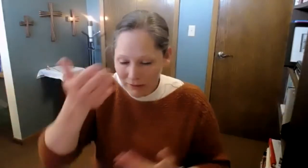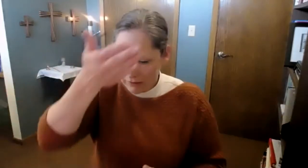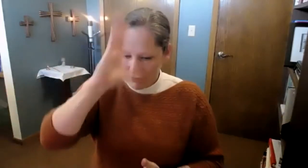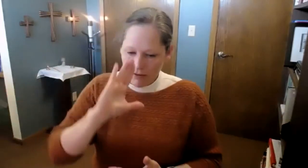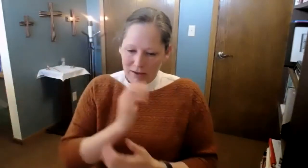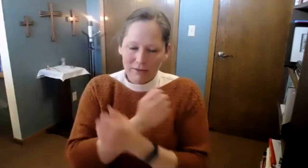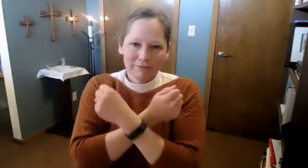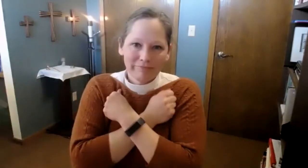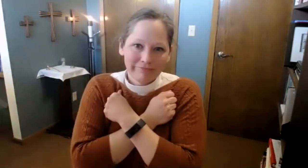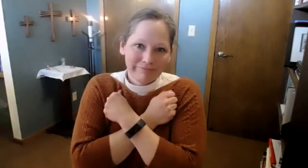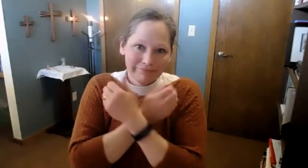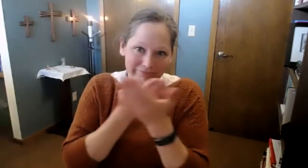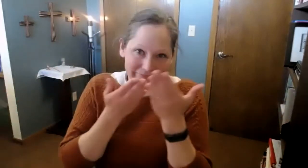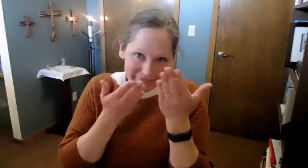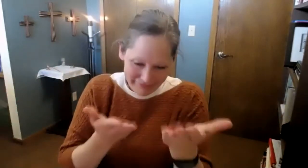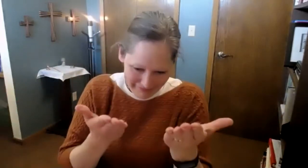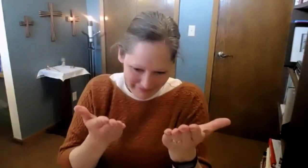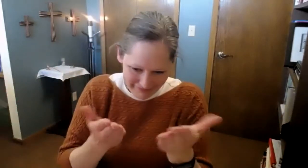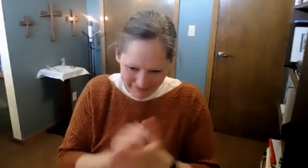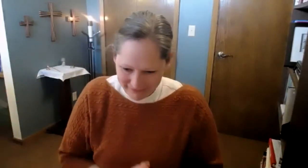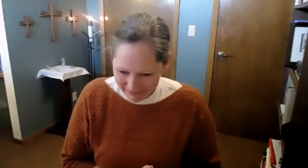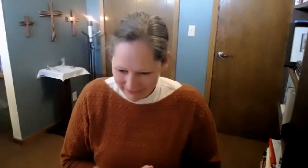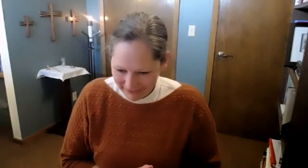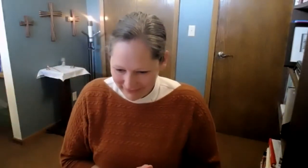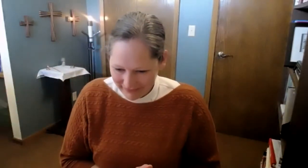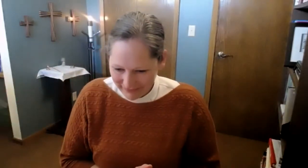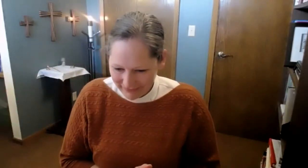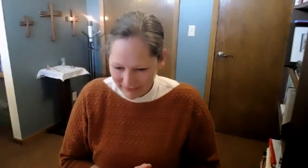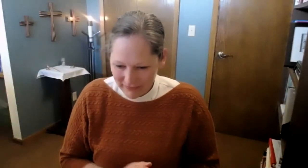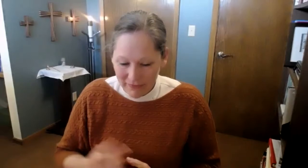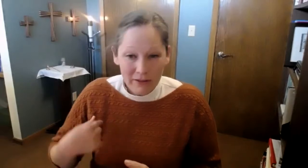and share the good news. God loves you.